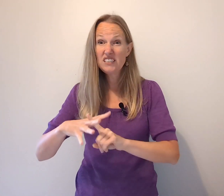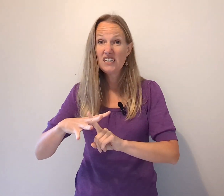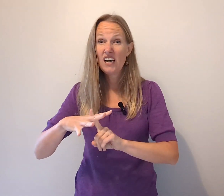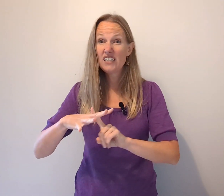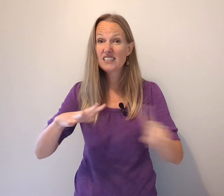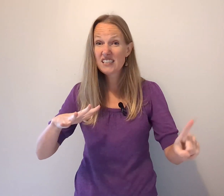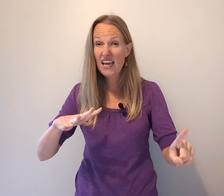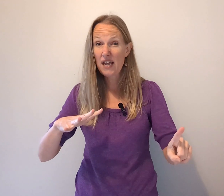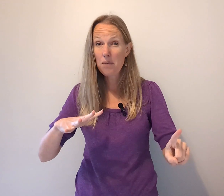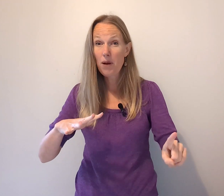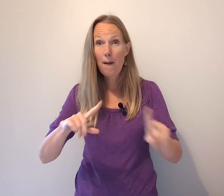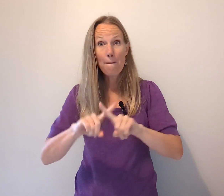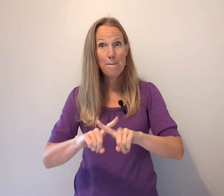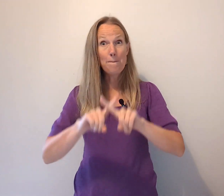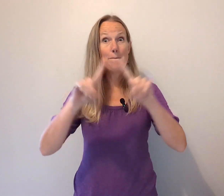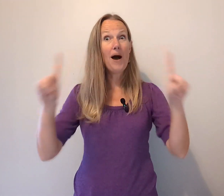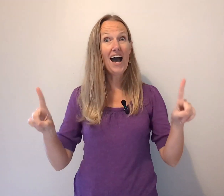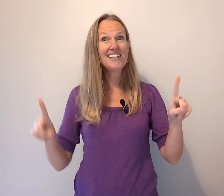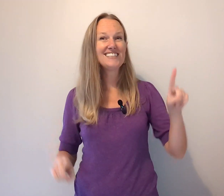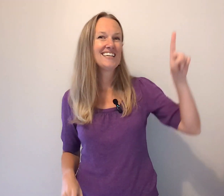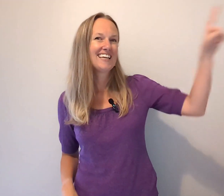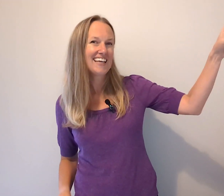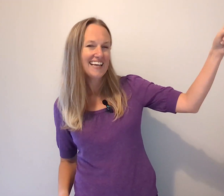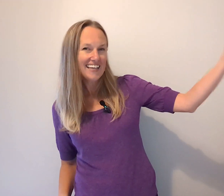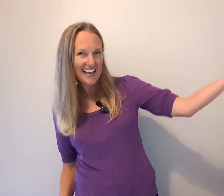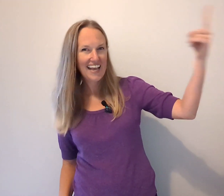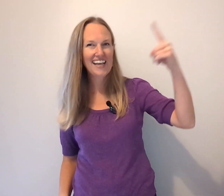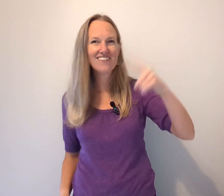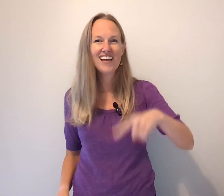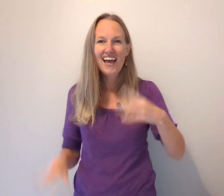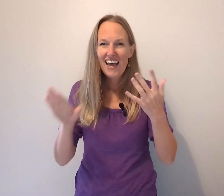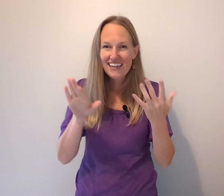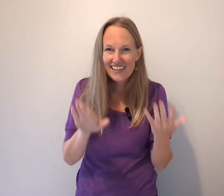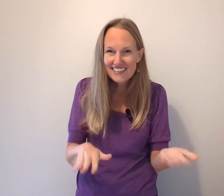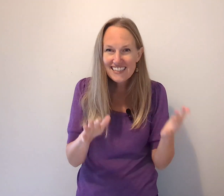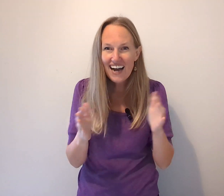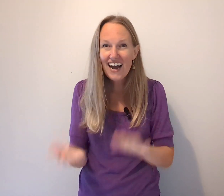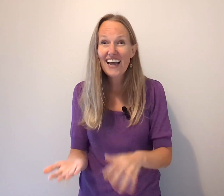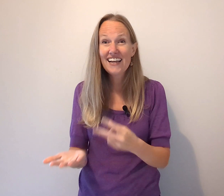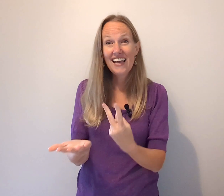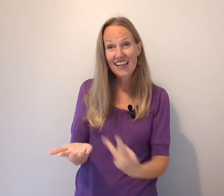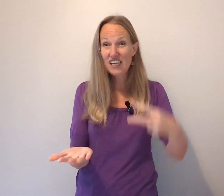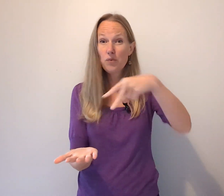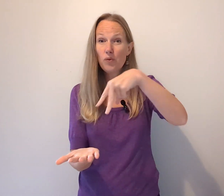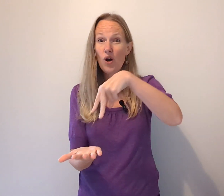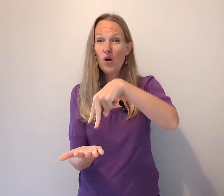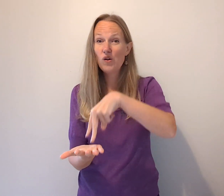couldn't escape, but he came and he died and he